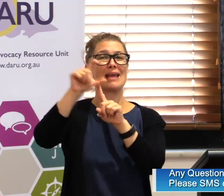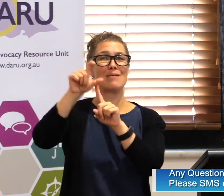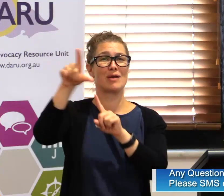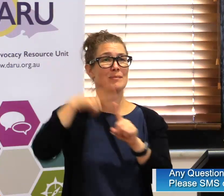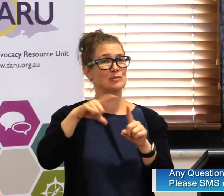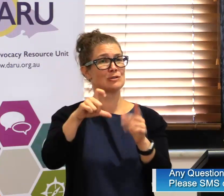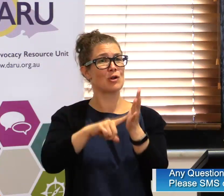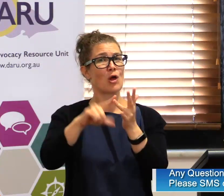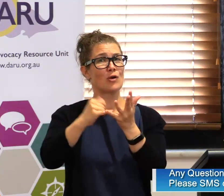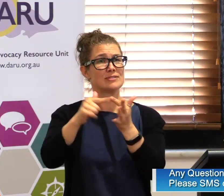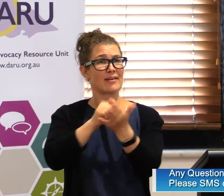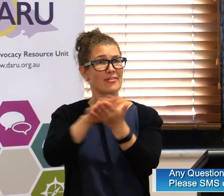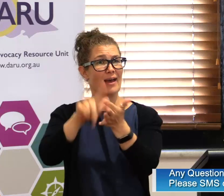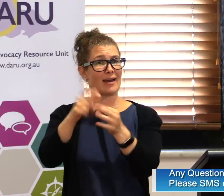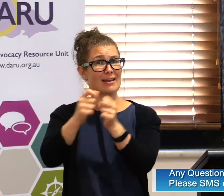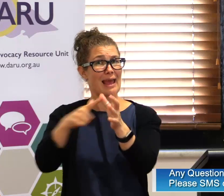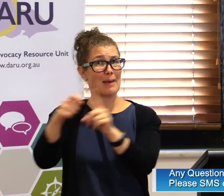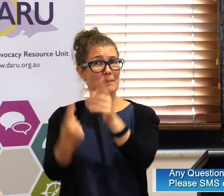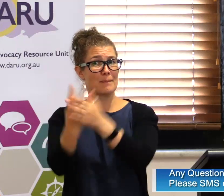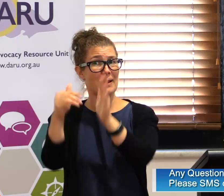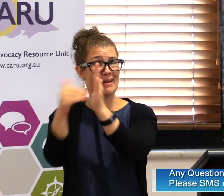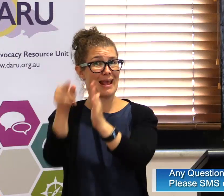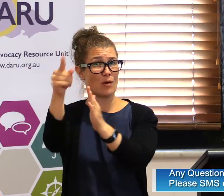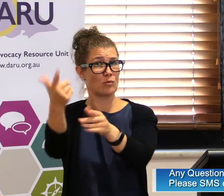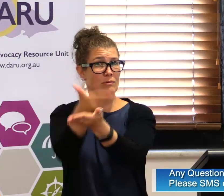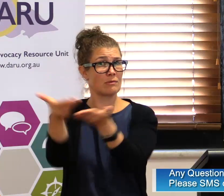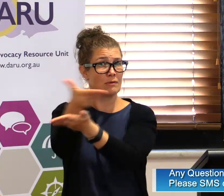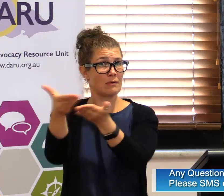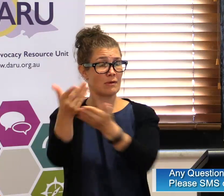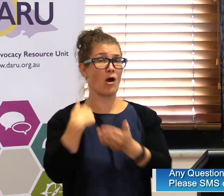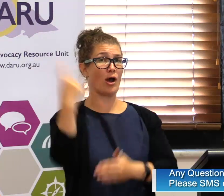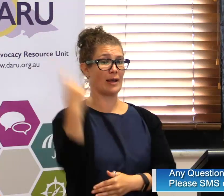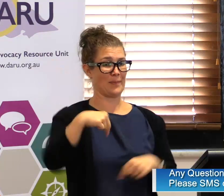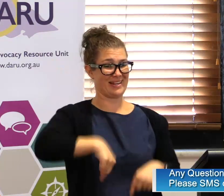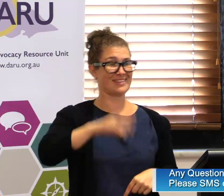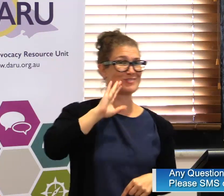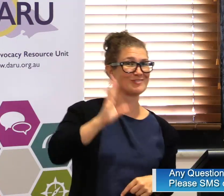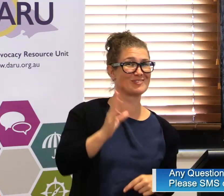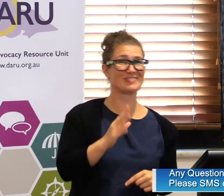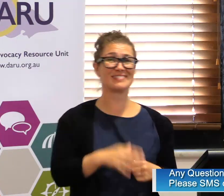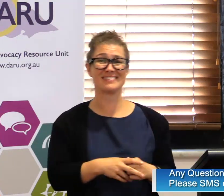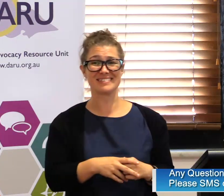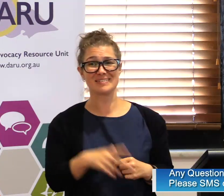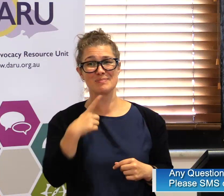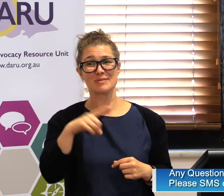thought, well, we're just not on the radar. But we need people to say, kind of get it on the radar, please. So.